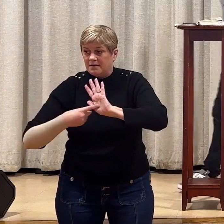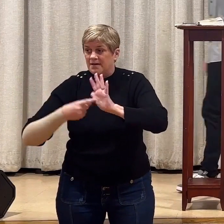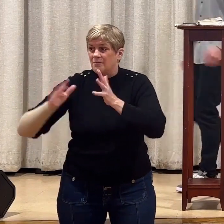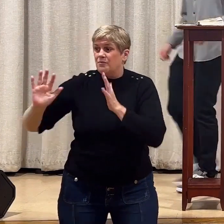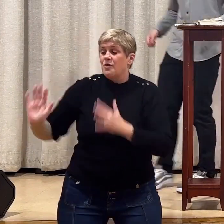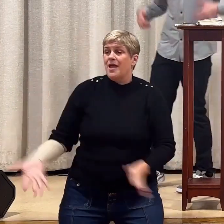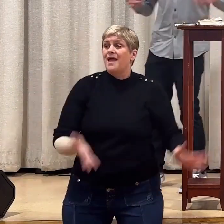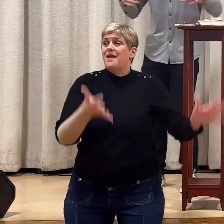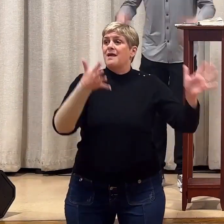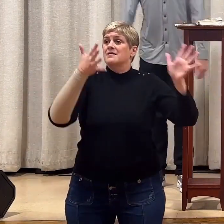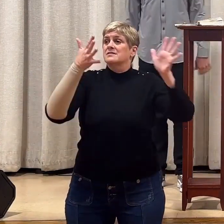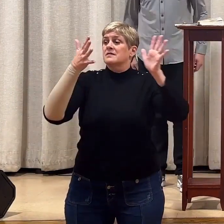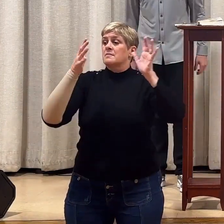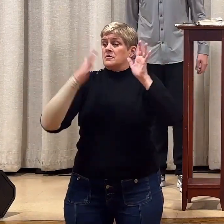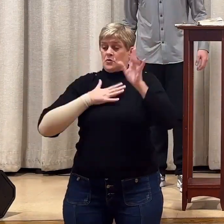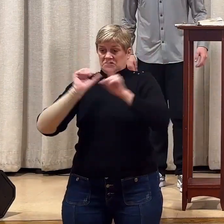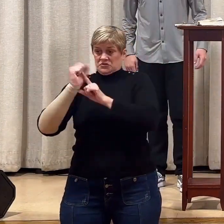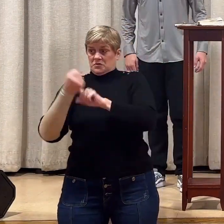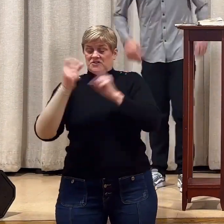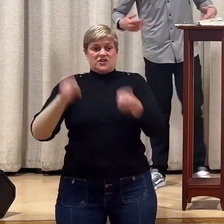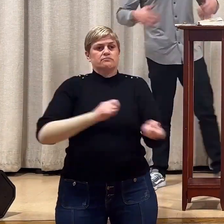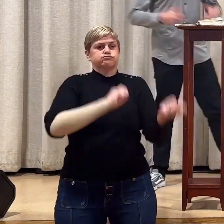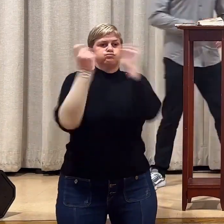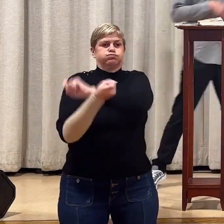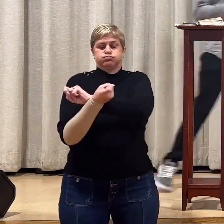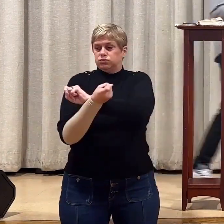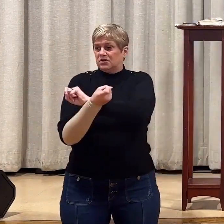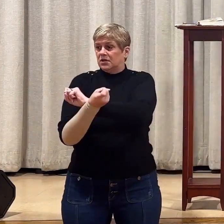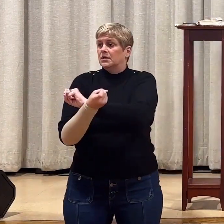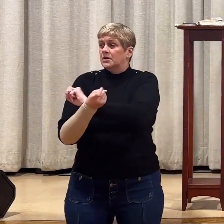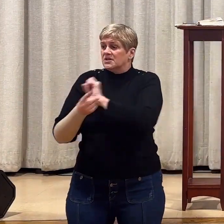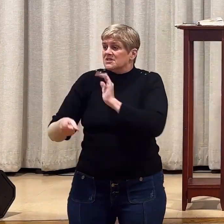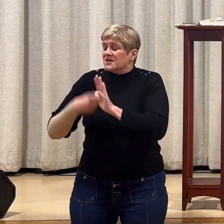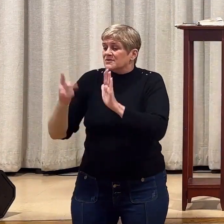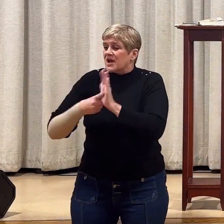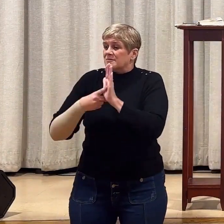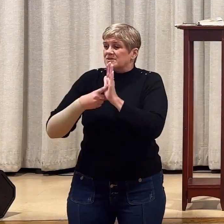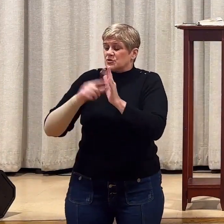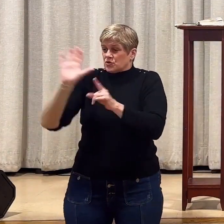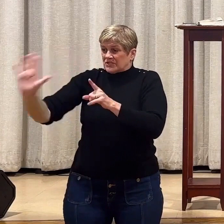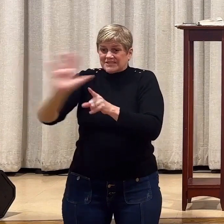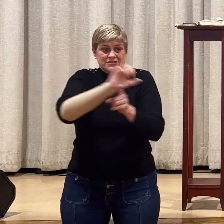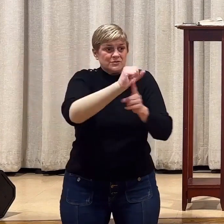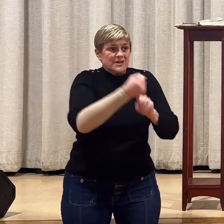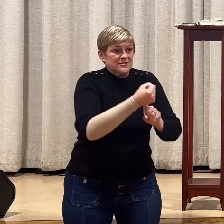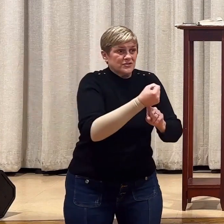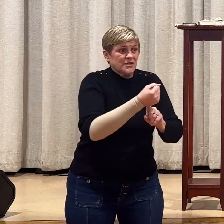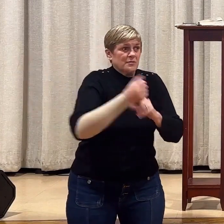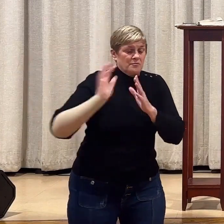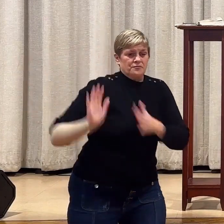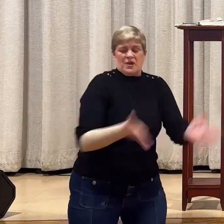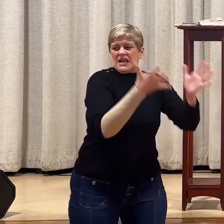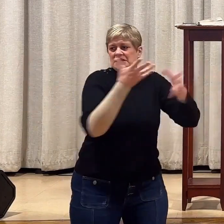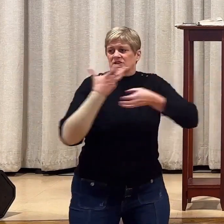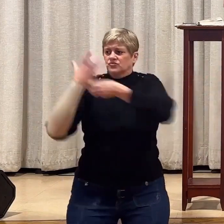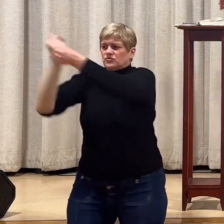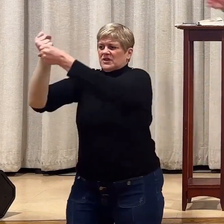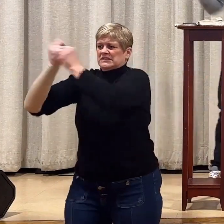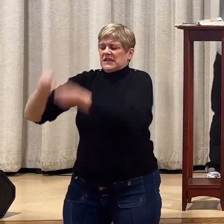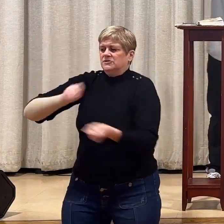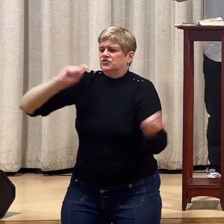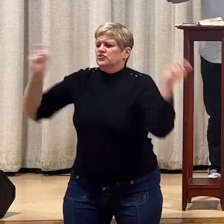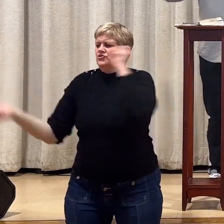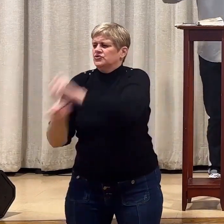praise can actually change your circumstance. And sometimes praise can actually change the situation. Sometimes trust God can